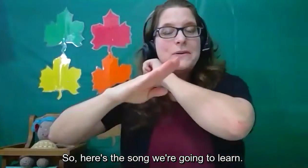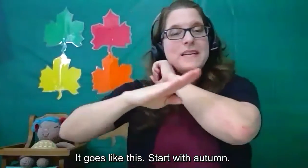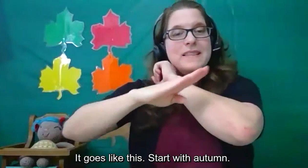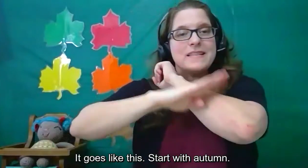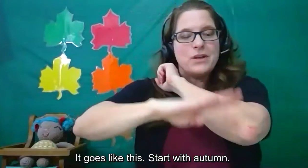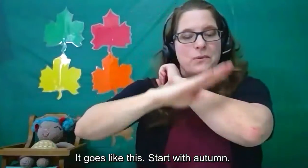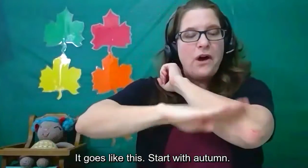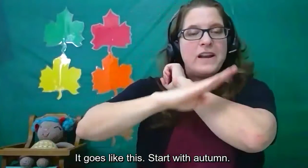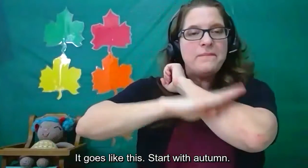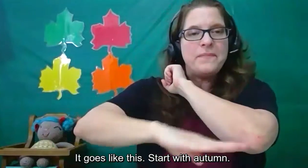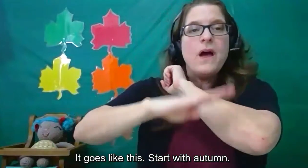goes like this. Start with autumn.